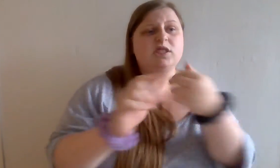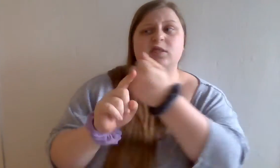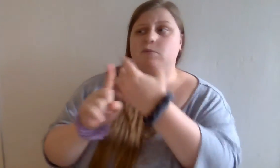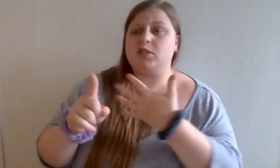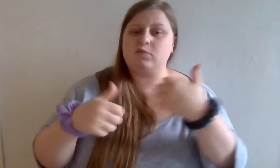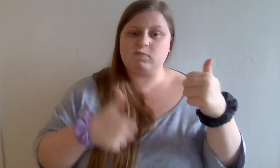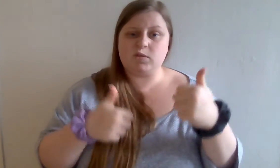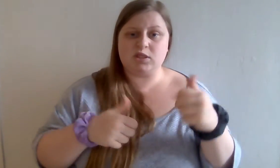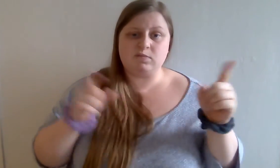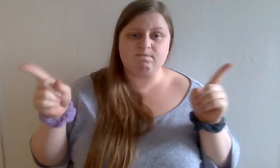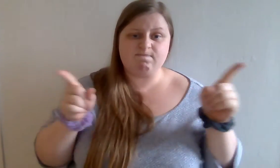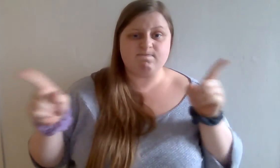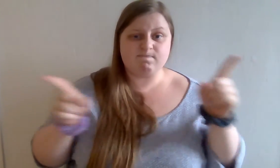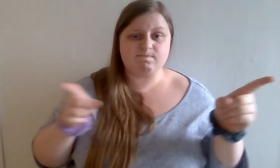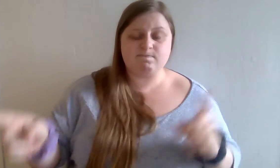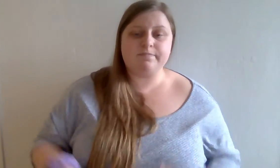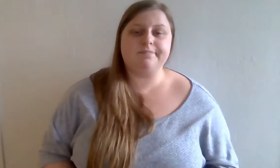Is this a recast or an expansion?